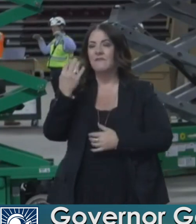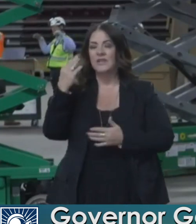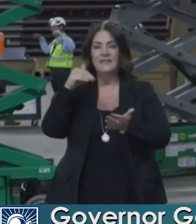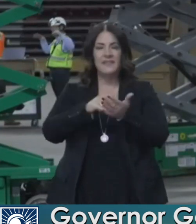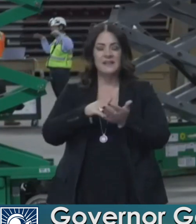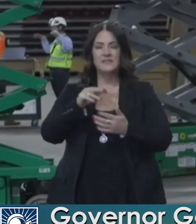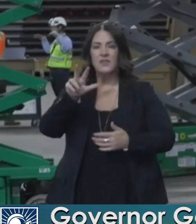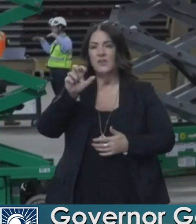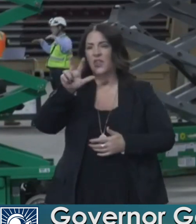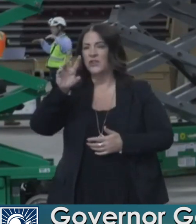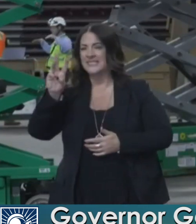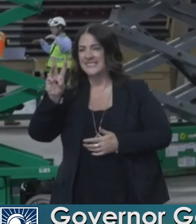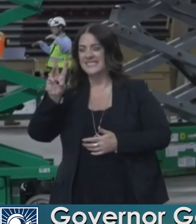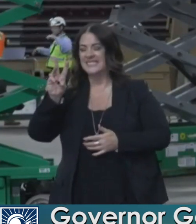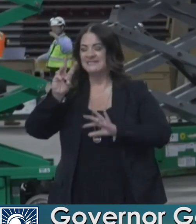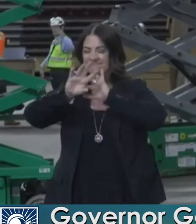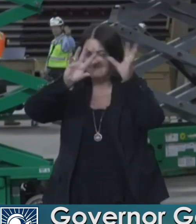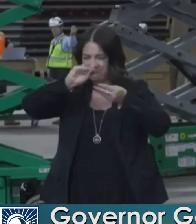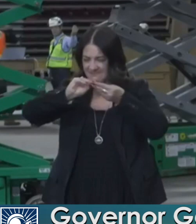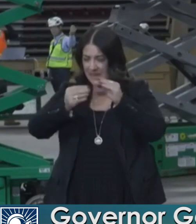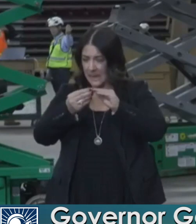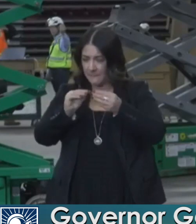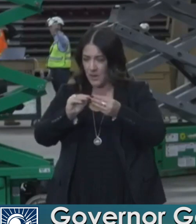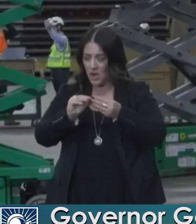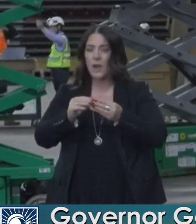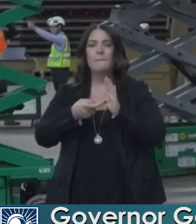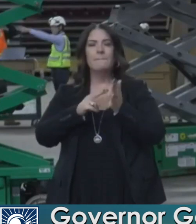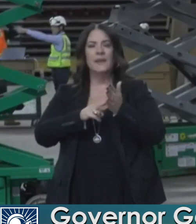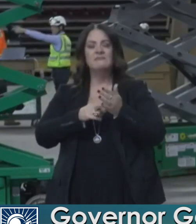14,336, that's the official count. It's up